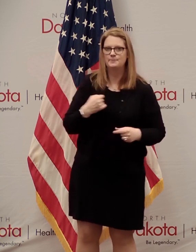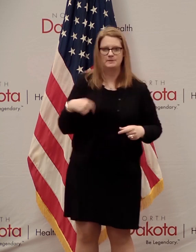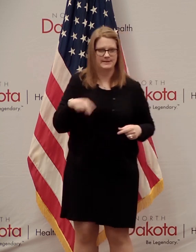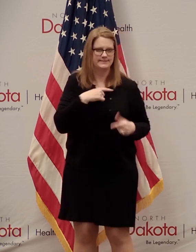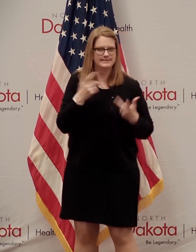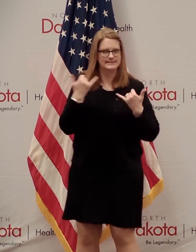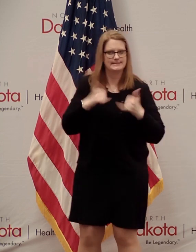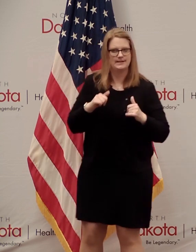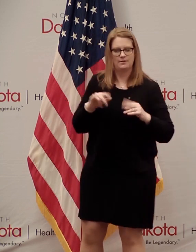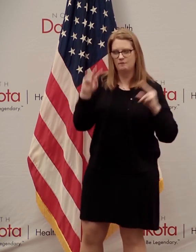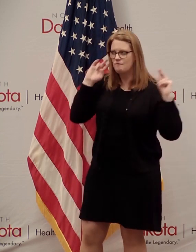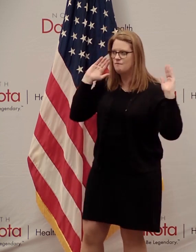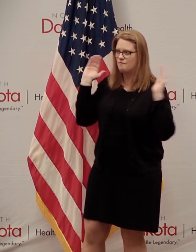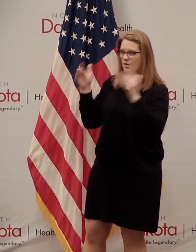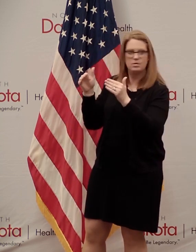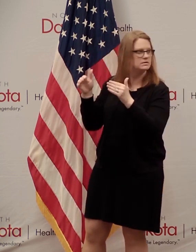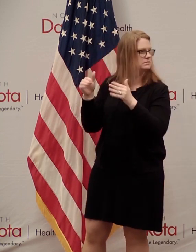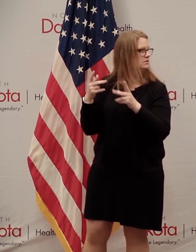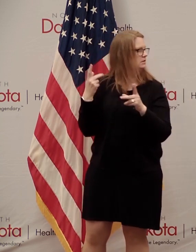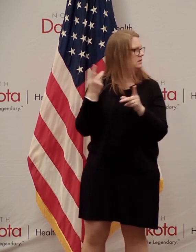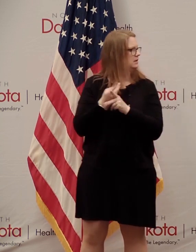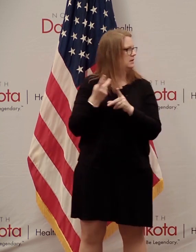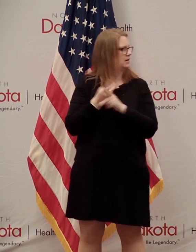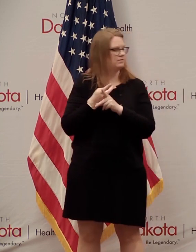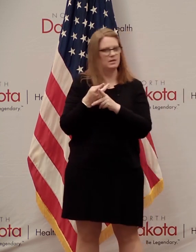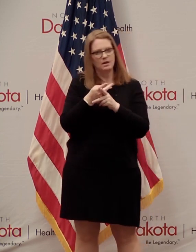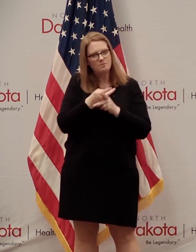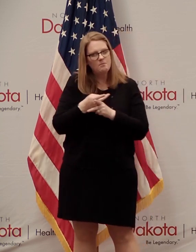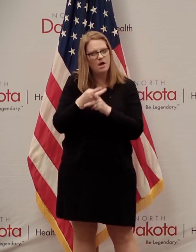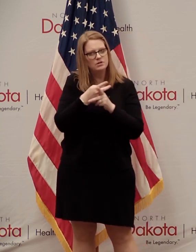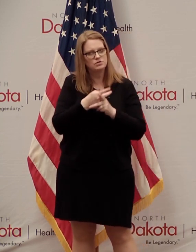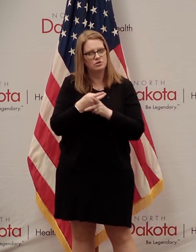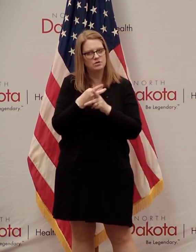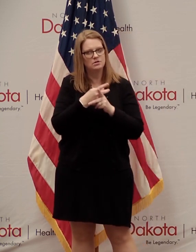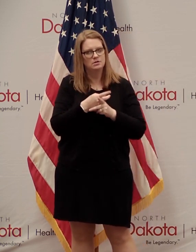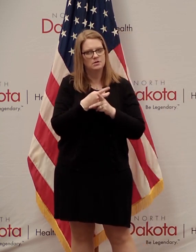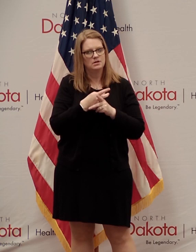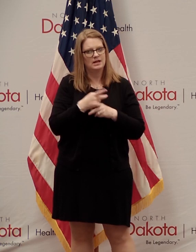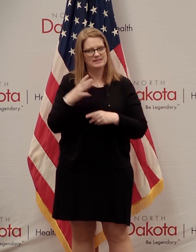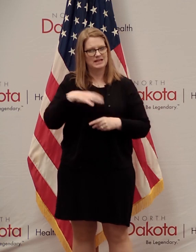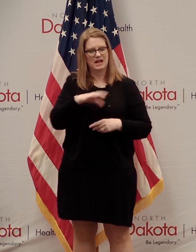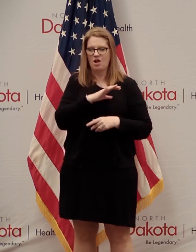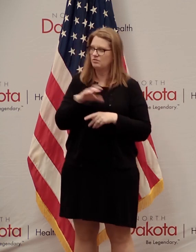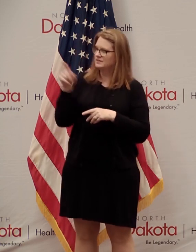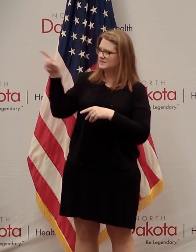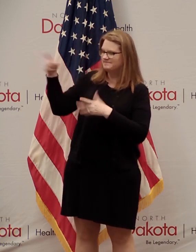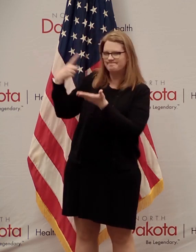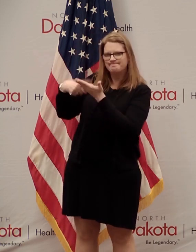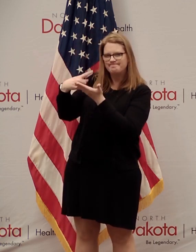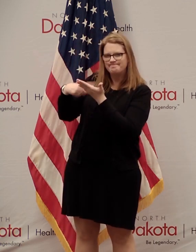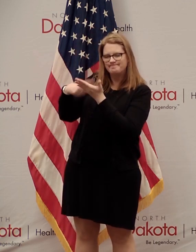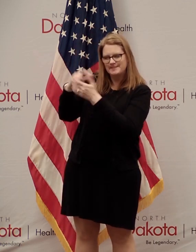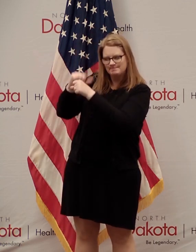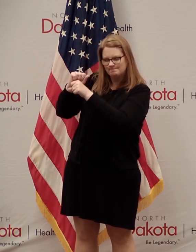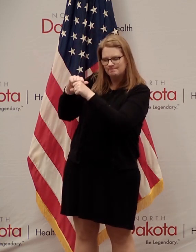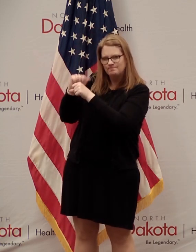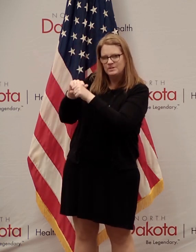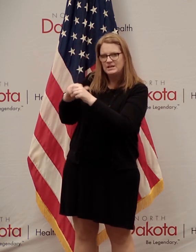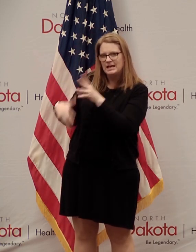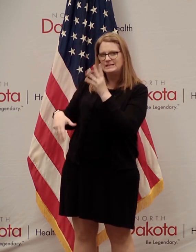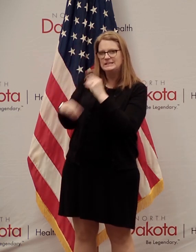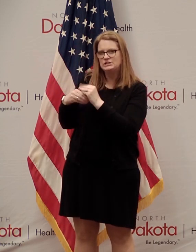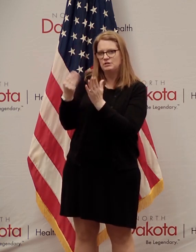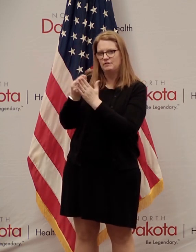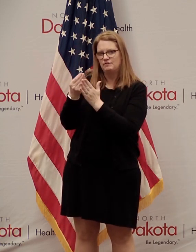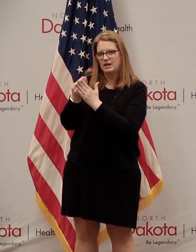ball. We are carefully monitoring the deal that Congress is working on as we speak regarding additional funding for support programs, and